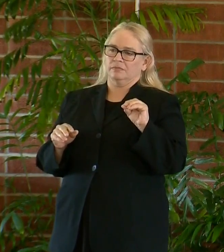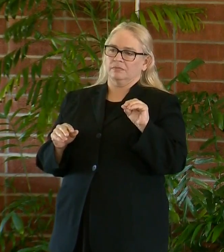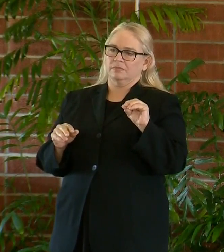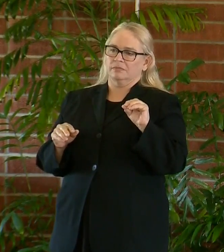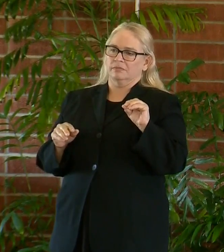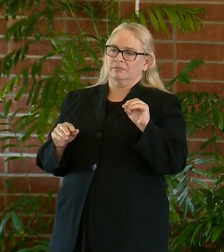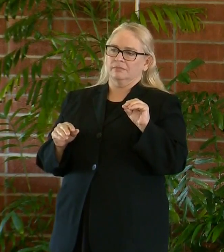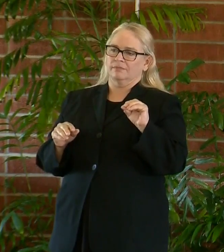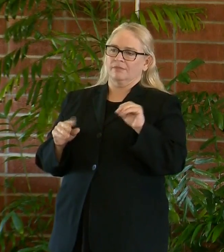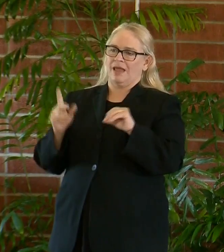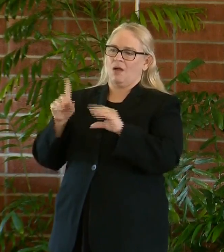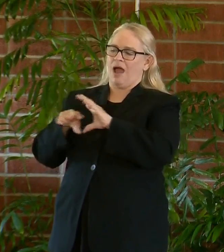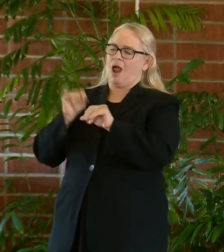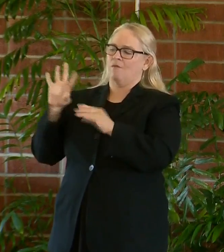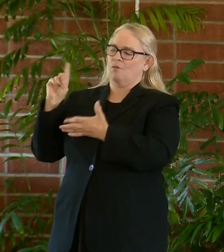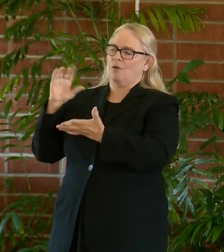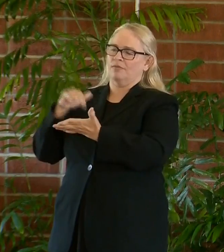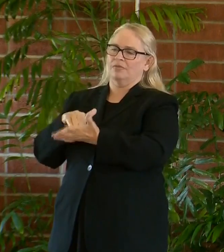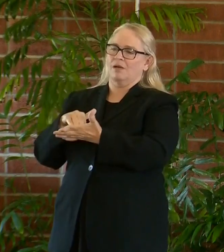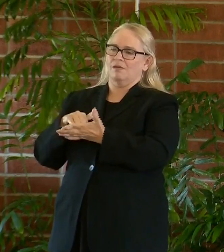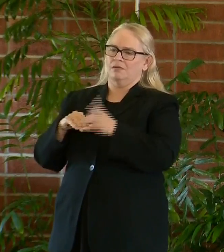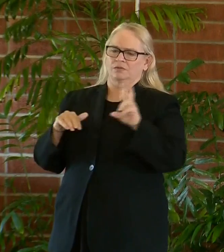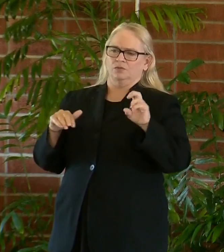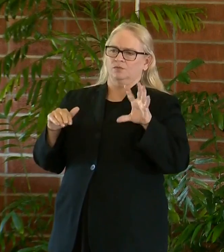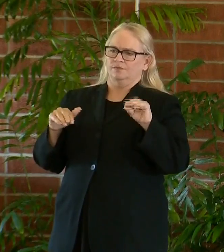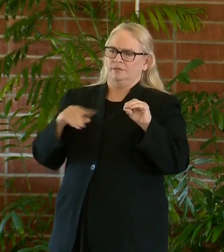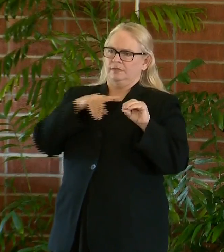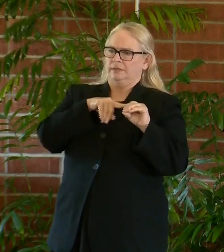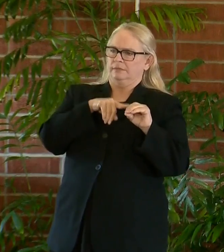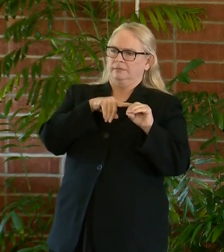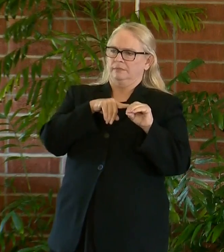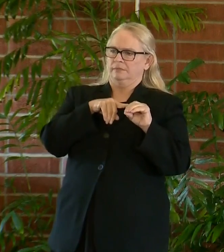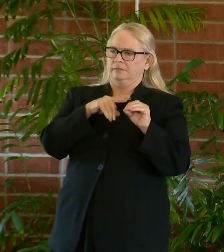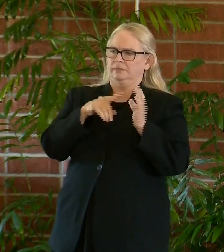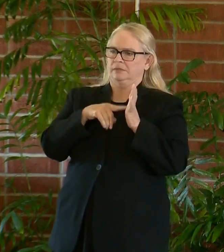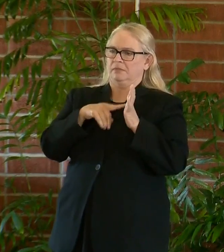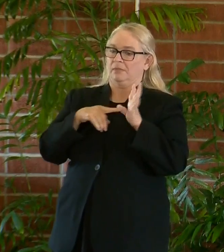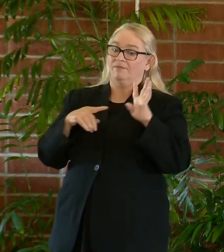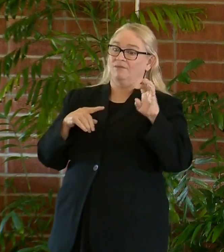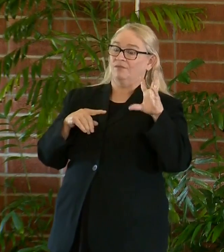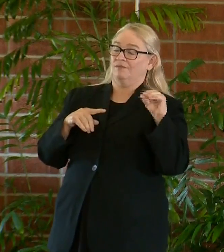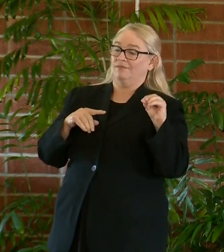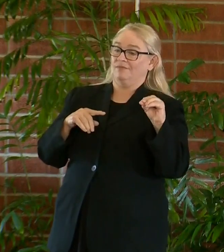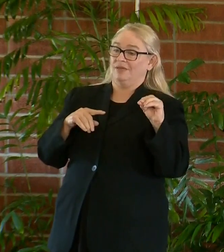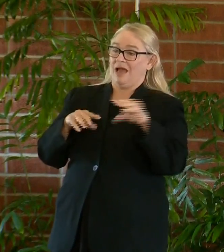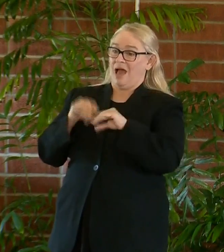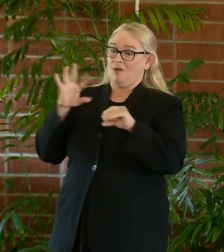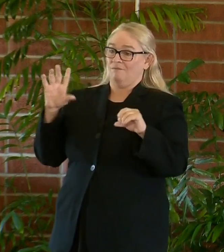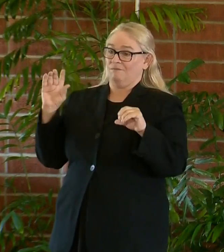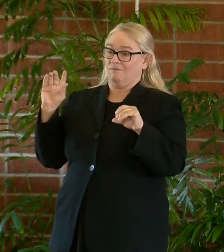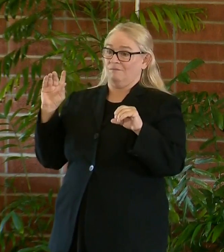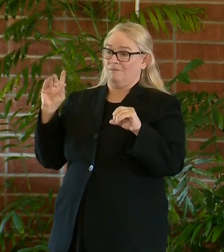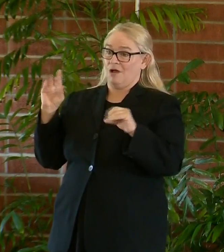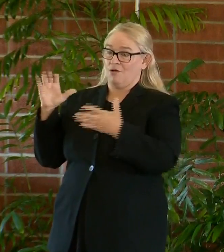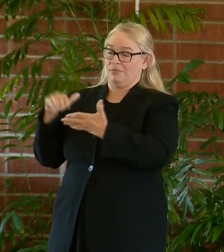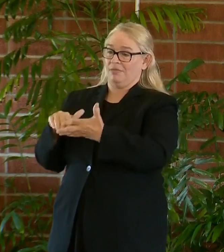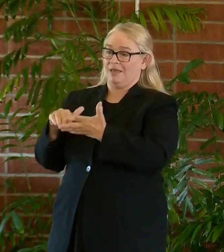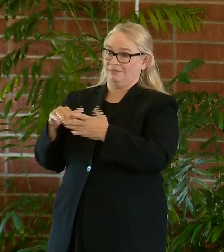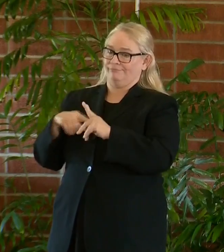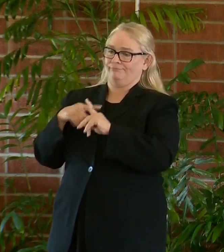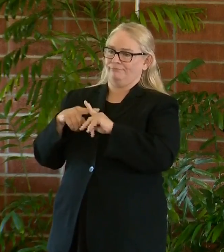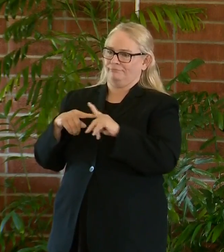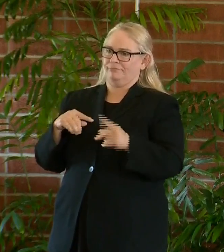over 14 days, all the way north of 450. We've seen our effectives. Remember, that's the number